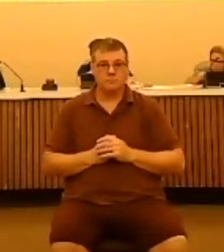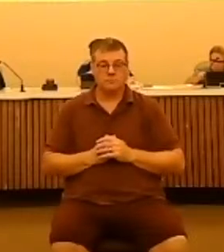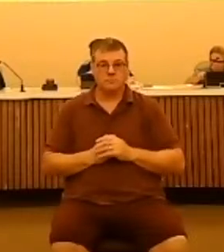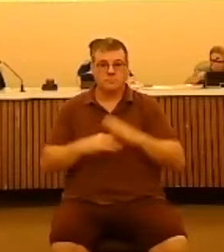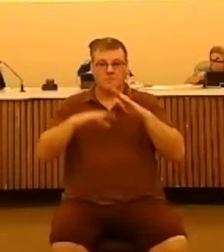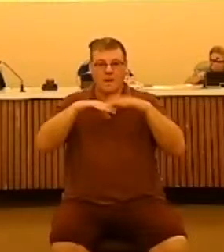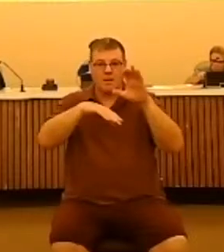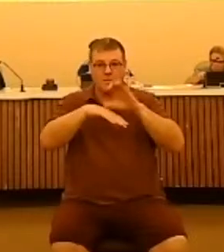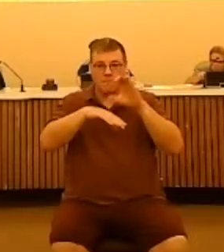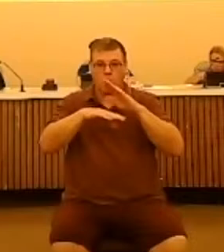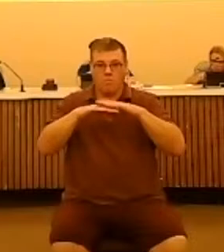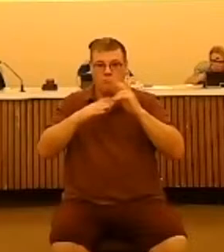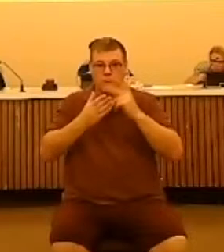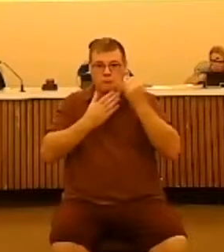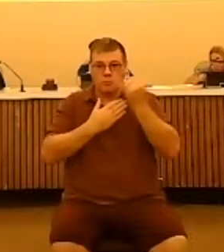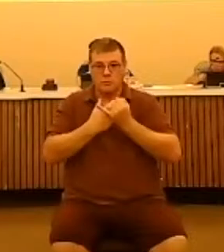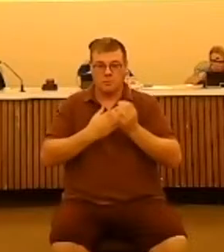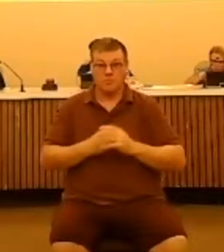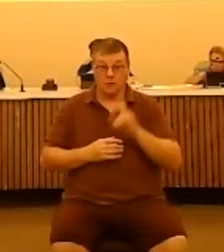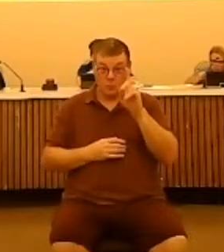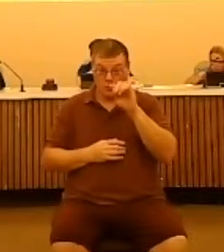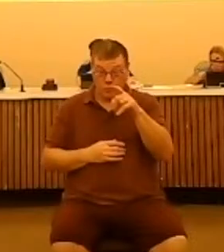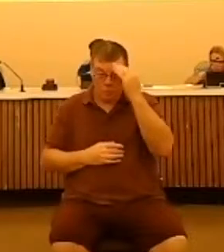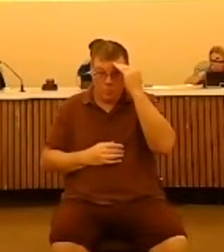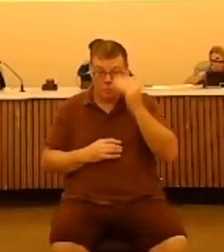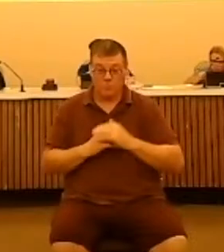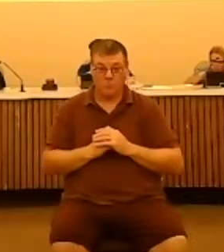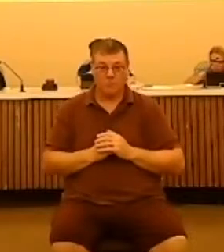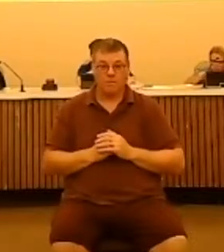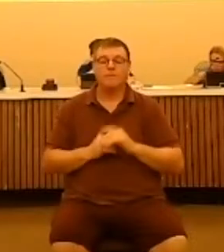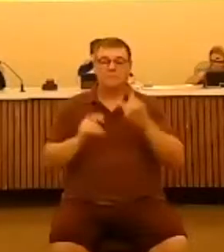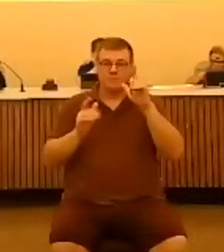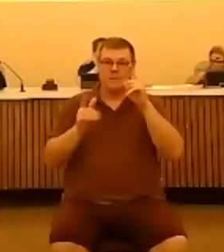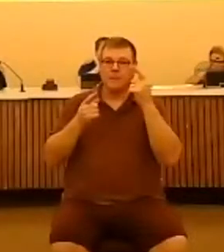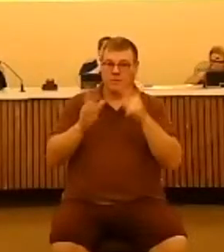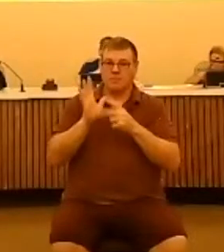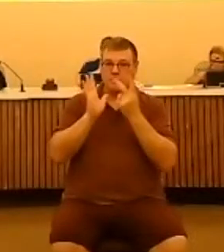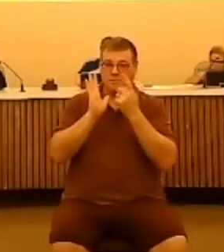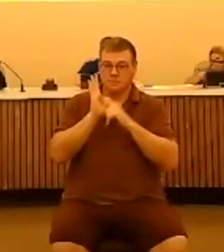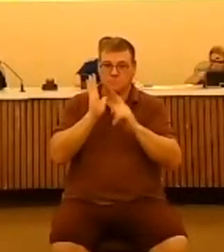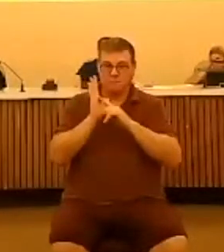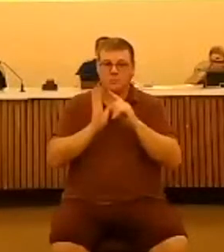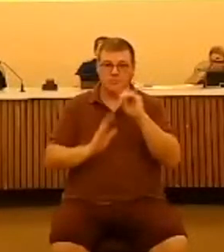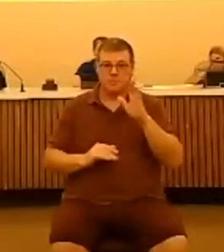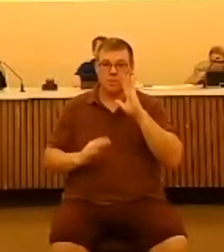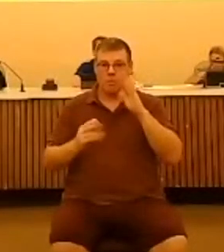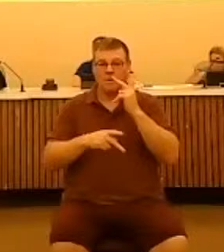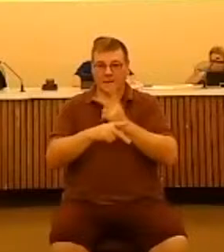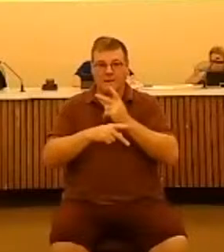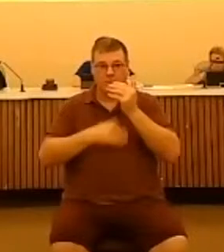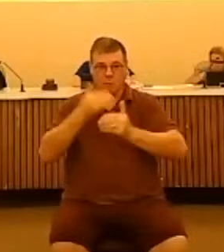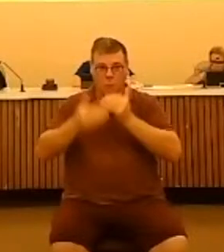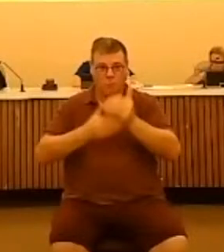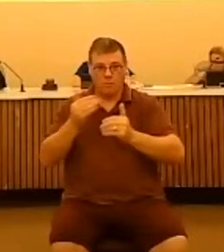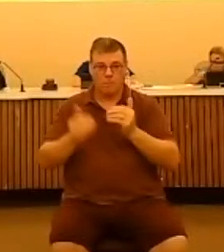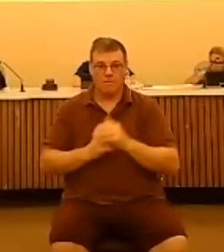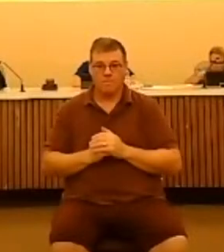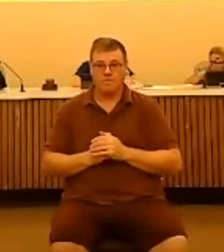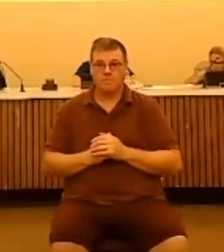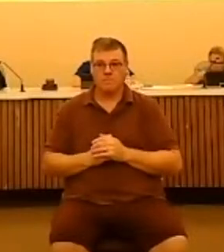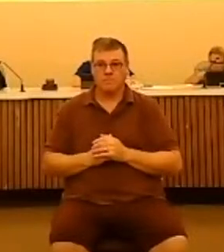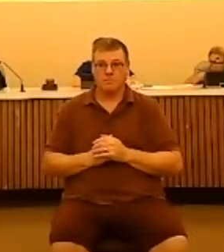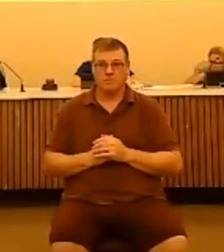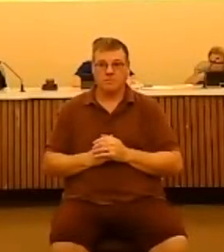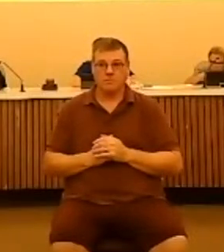Online under projects. Do you know? Let me double check. Okay, we'll keep going and just chime in when you have a